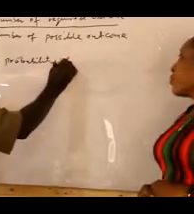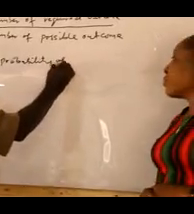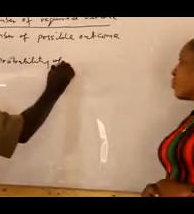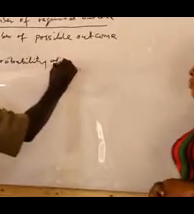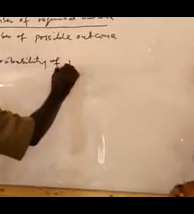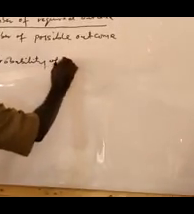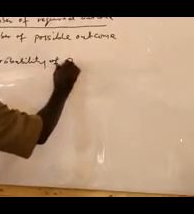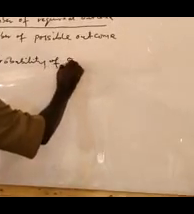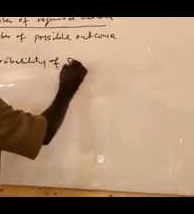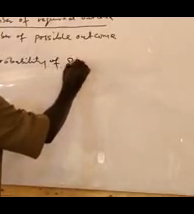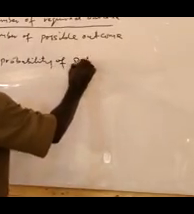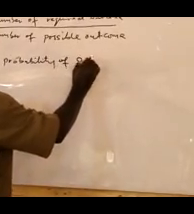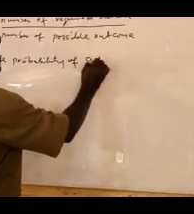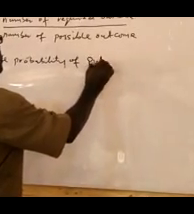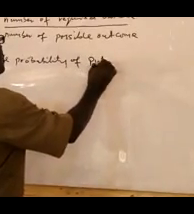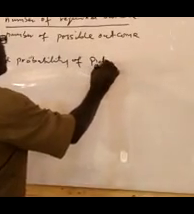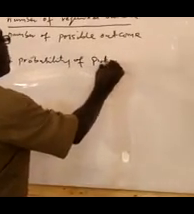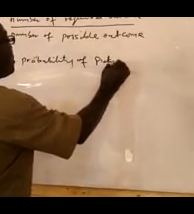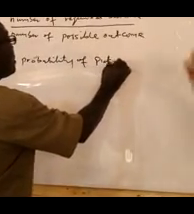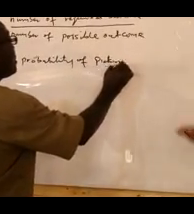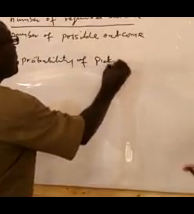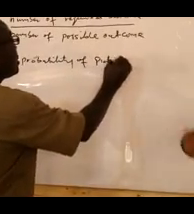of picking